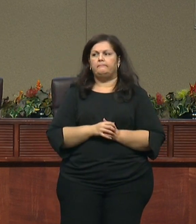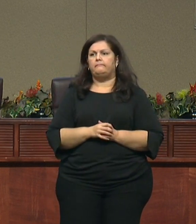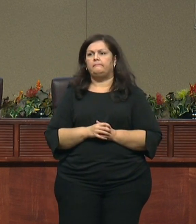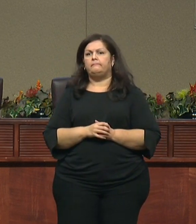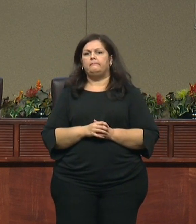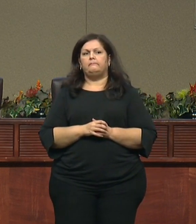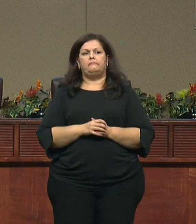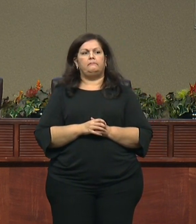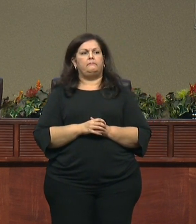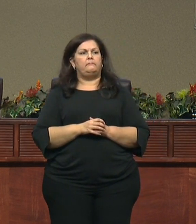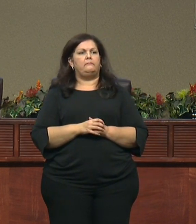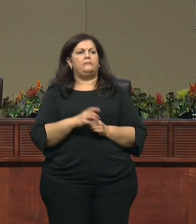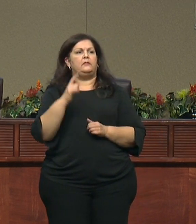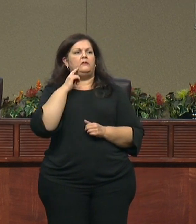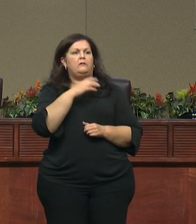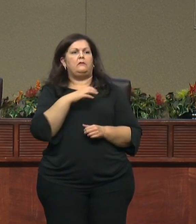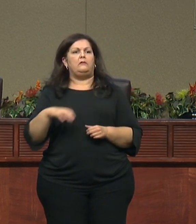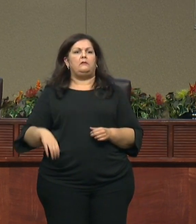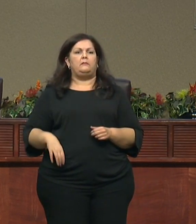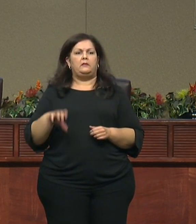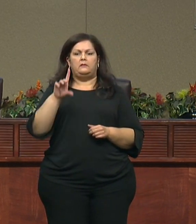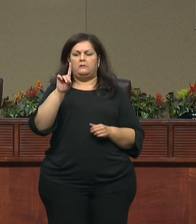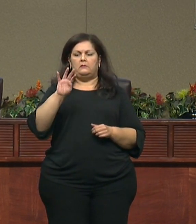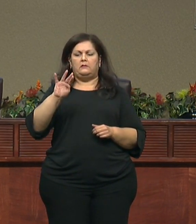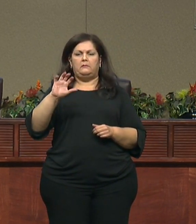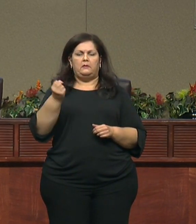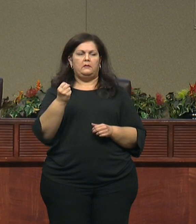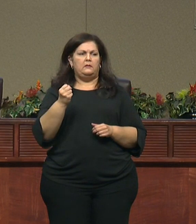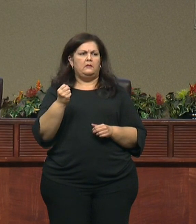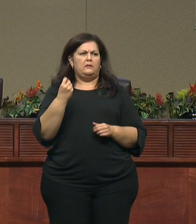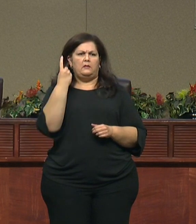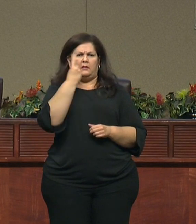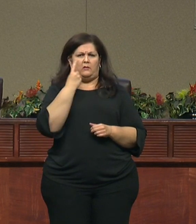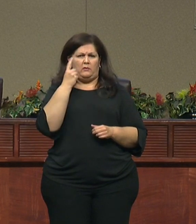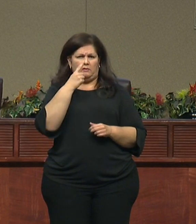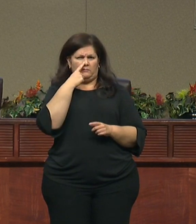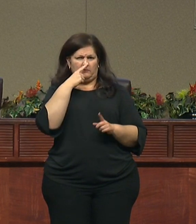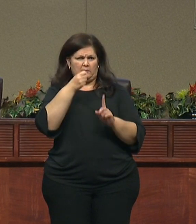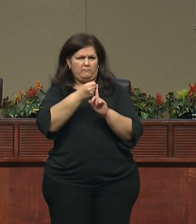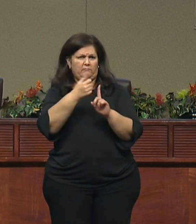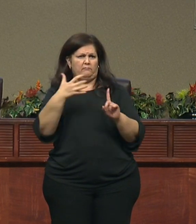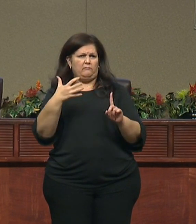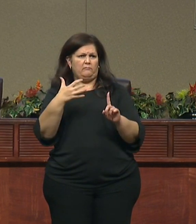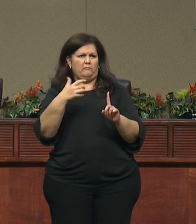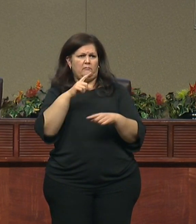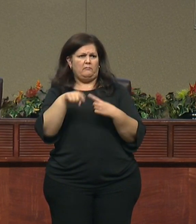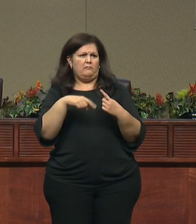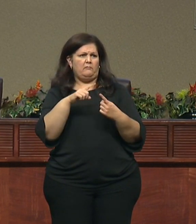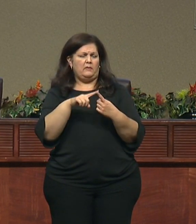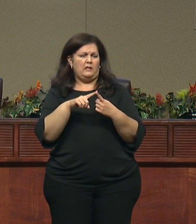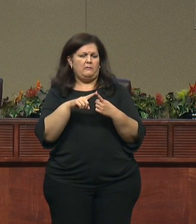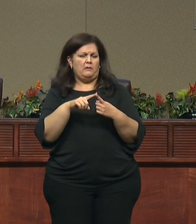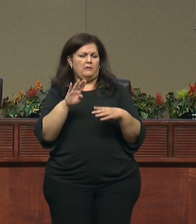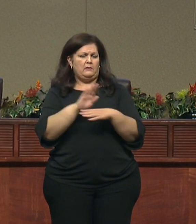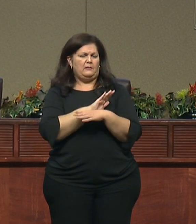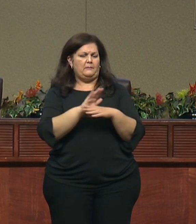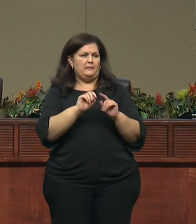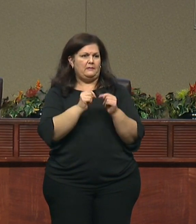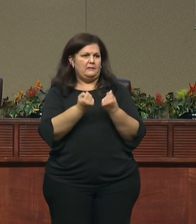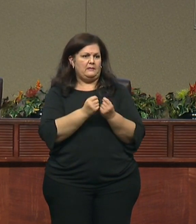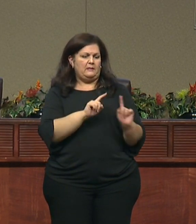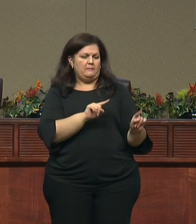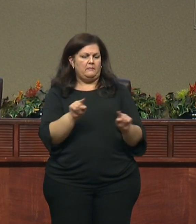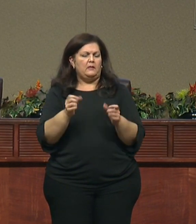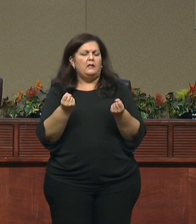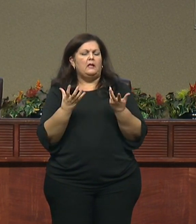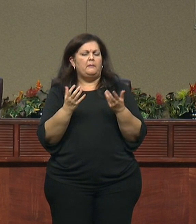Mayor Demings, Eric Levy here from News 13. I wonder if you can just expand a little bit on the strike team activity and how many